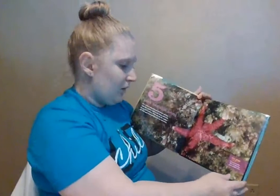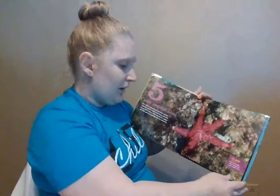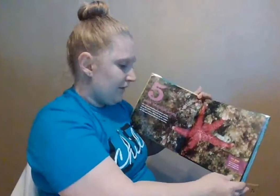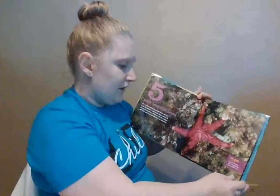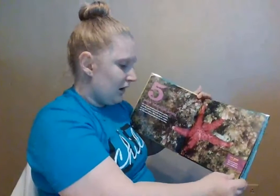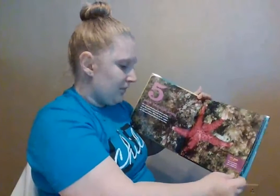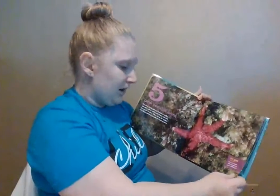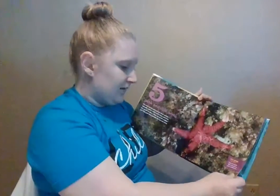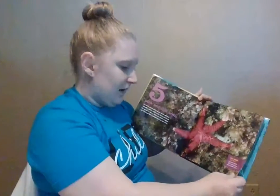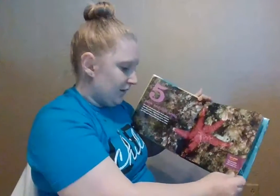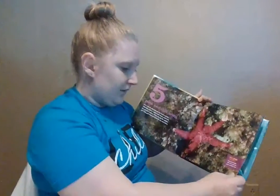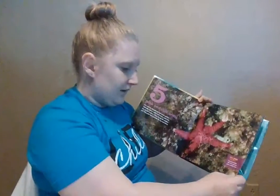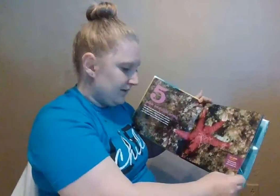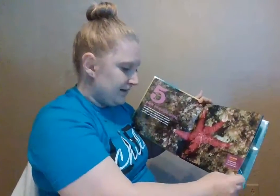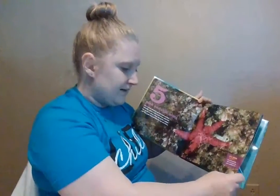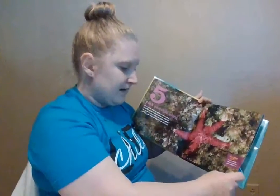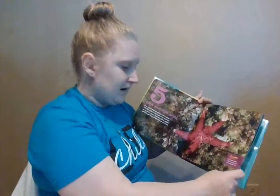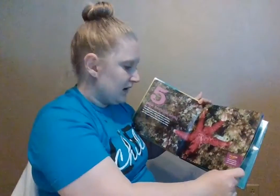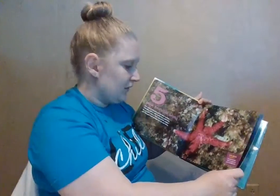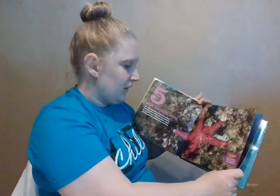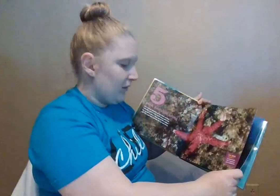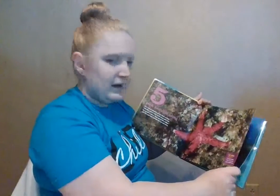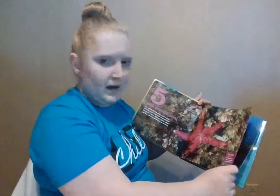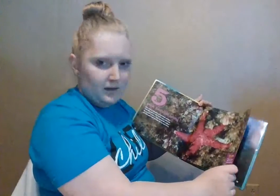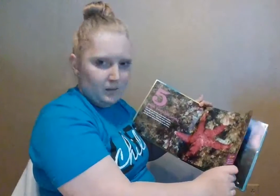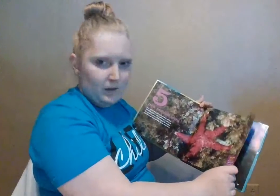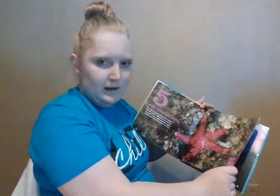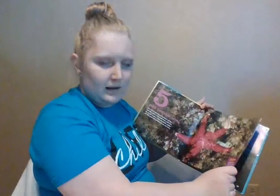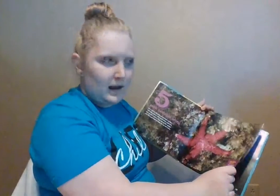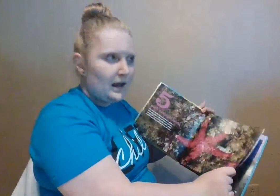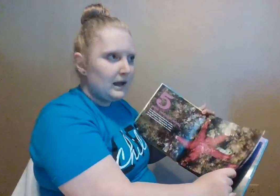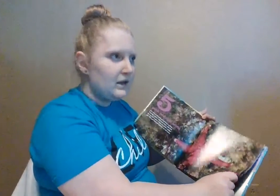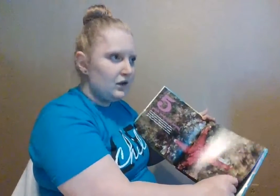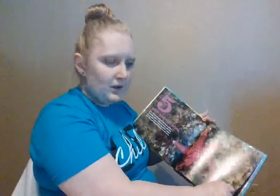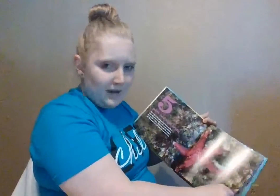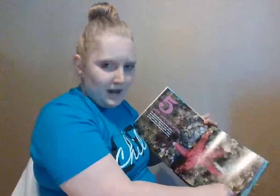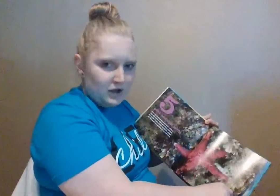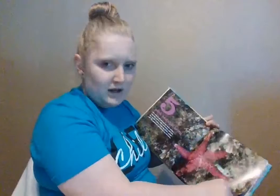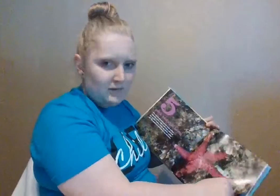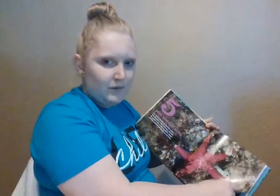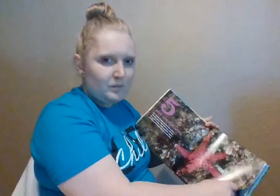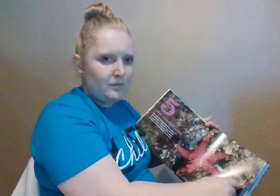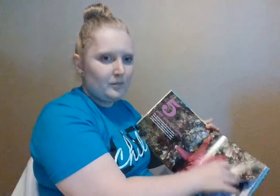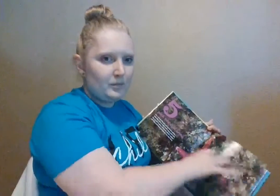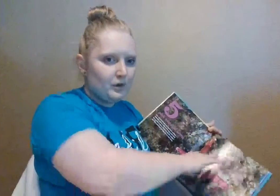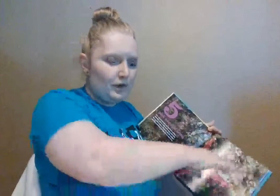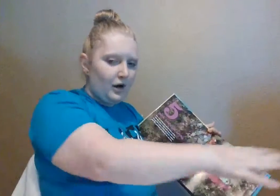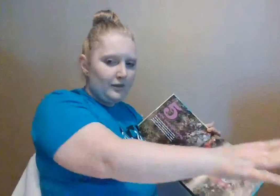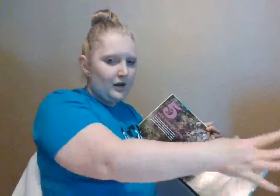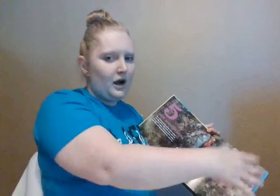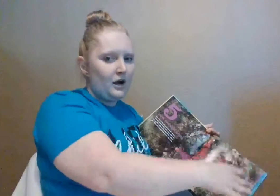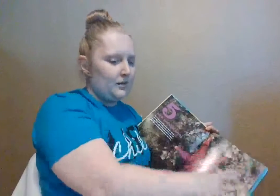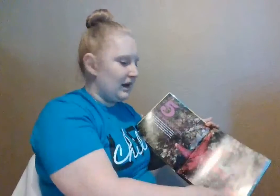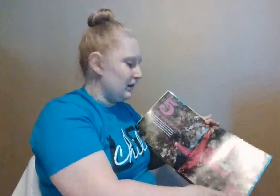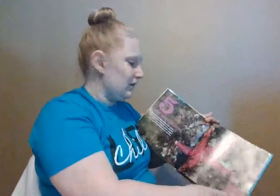if an arm breaks off, a sea star can grow another one? Can you imagine if you broke off your arm and you could